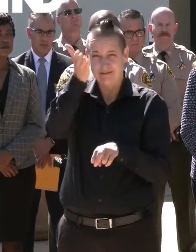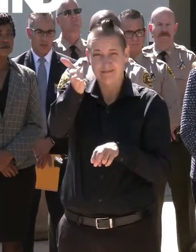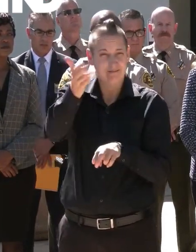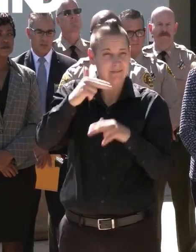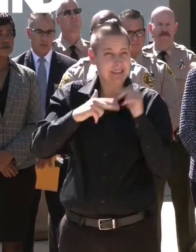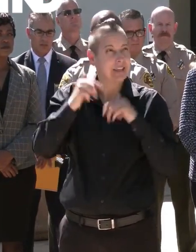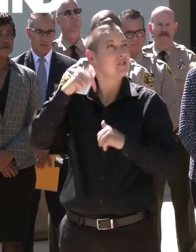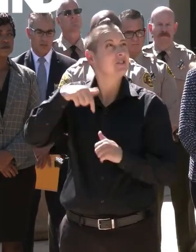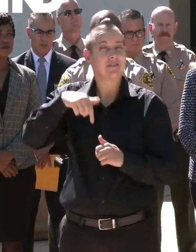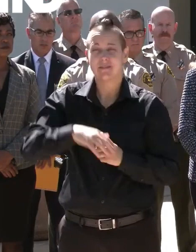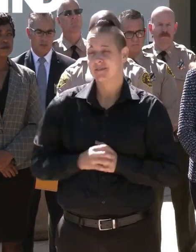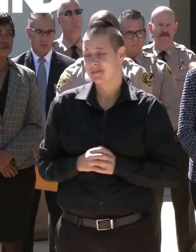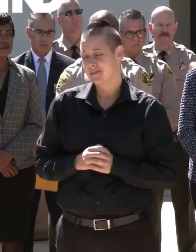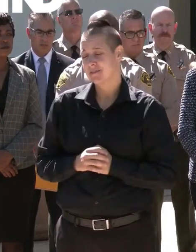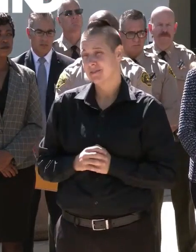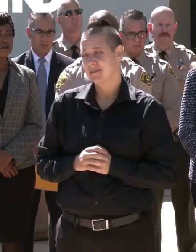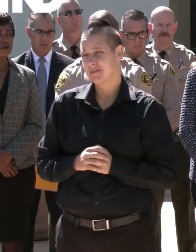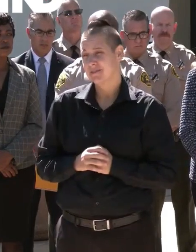station.